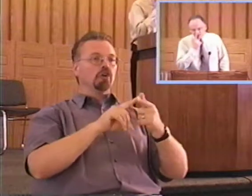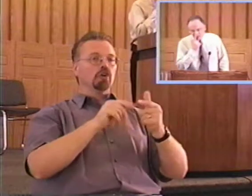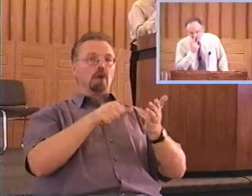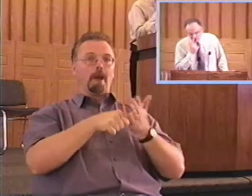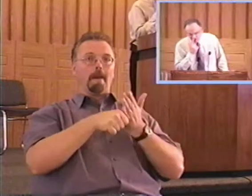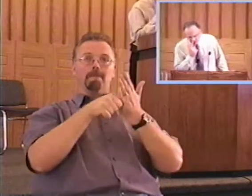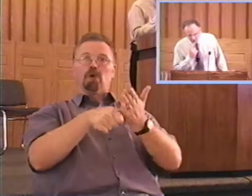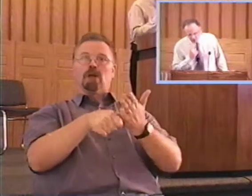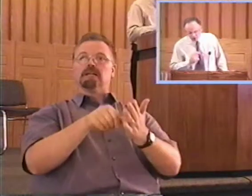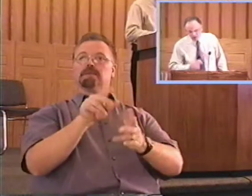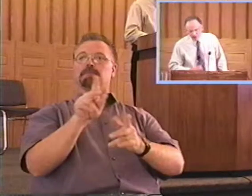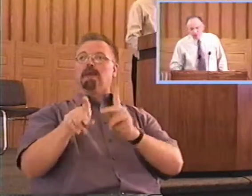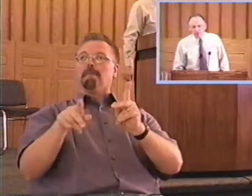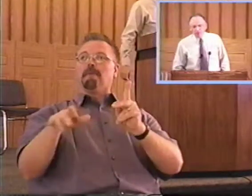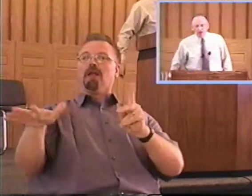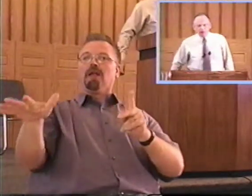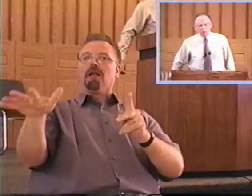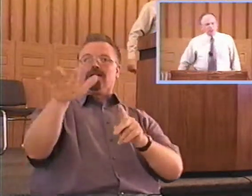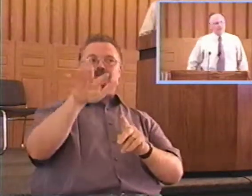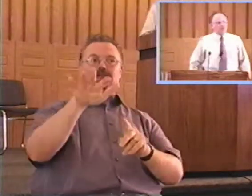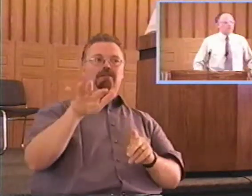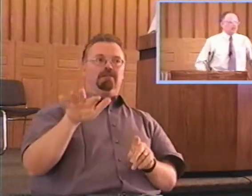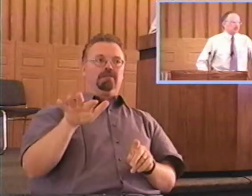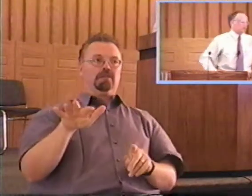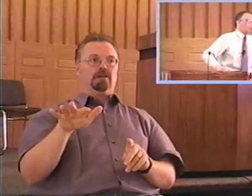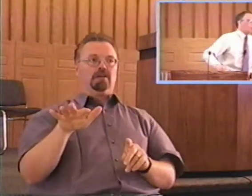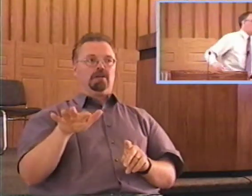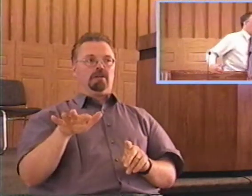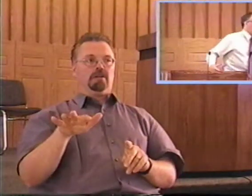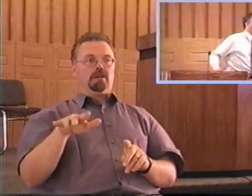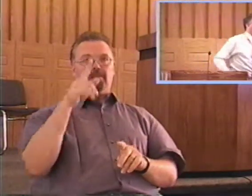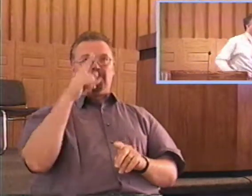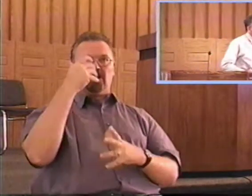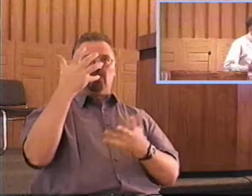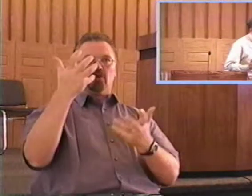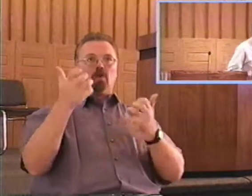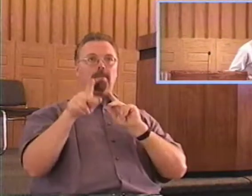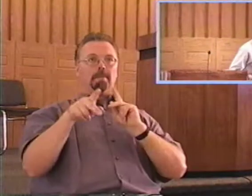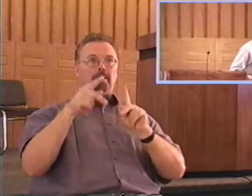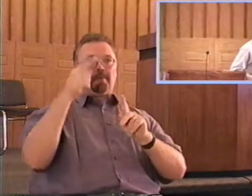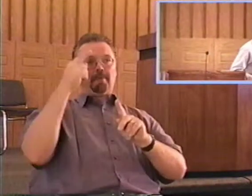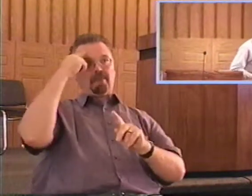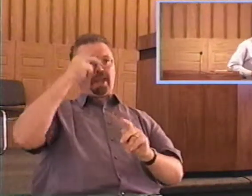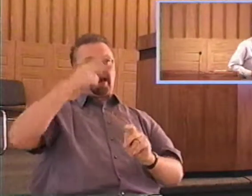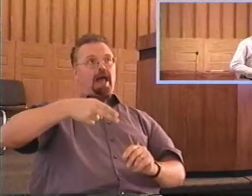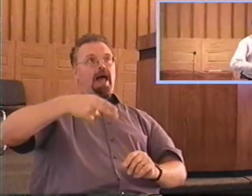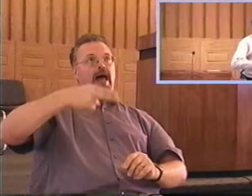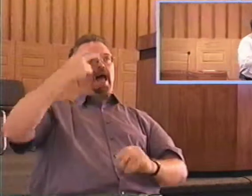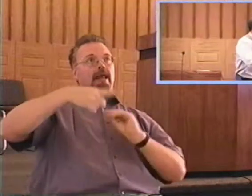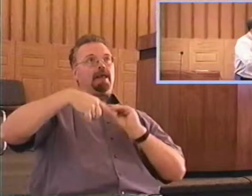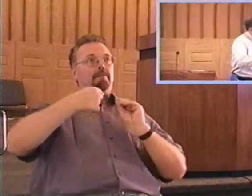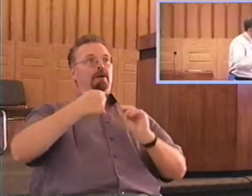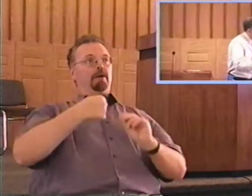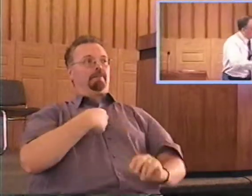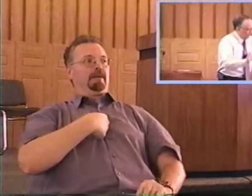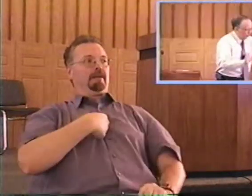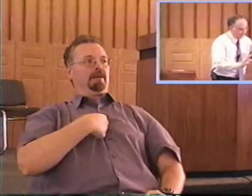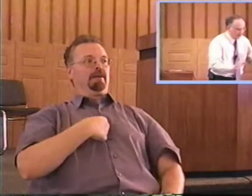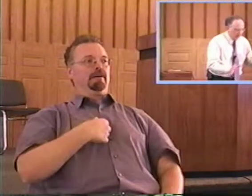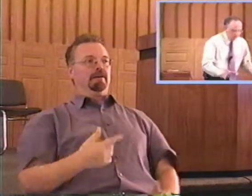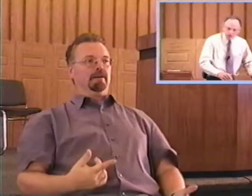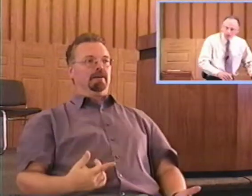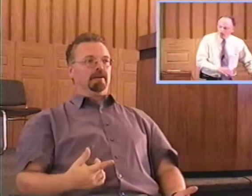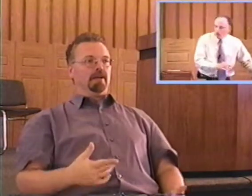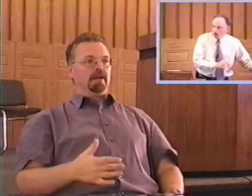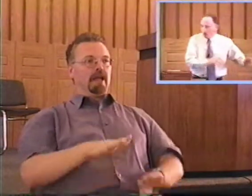is done with the fear of people. Hypocrisy is done because we want people to think highly of us. Hypocrisy is done